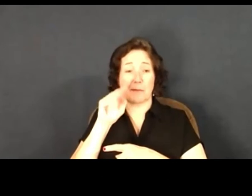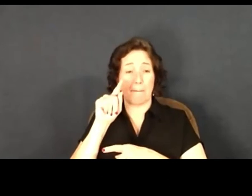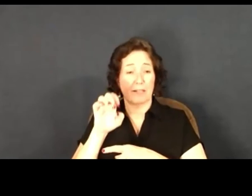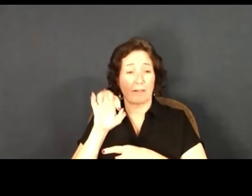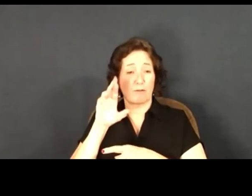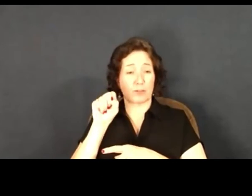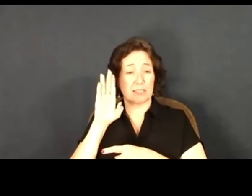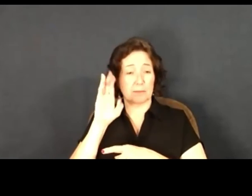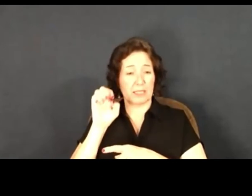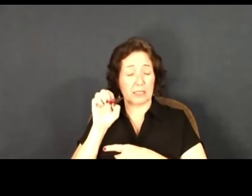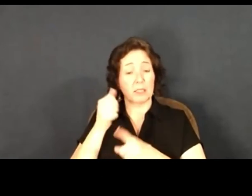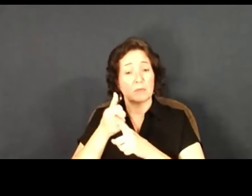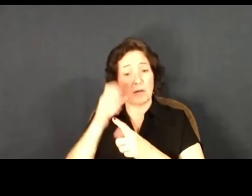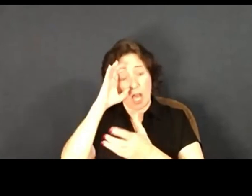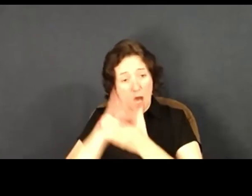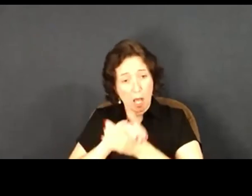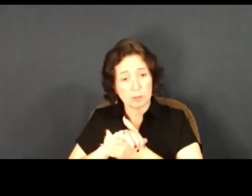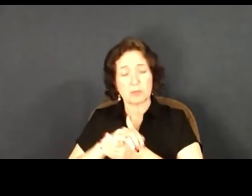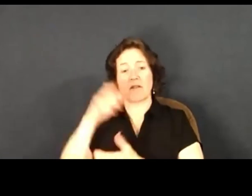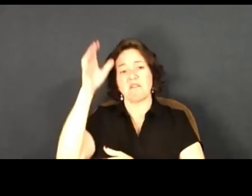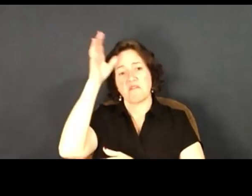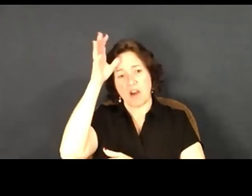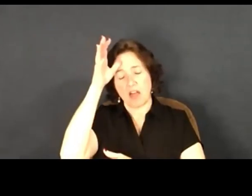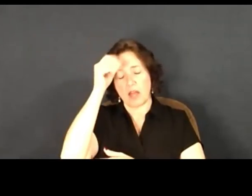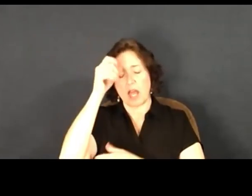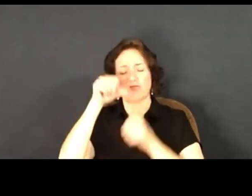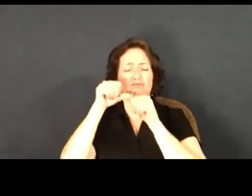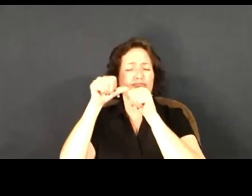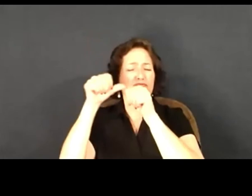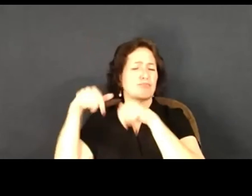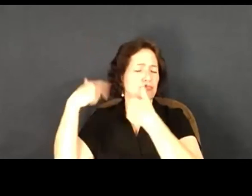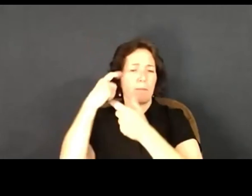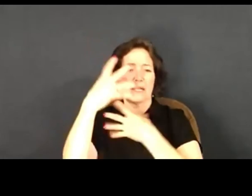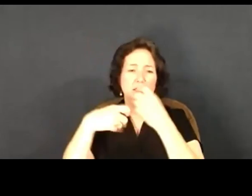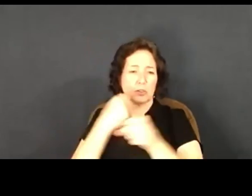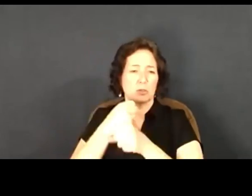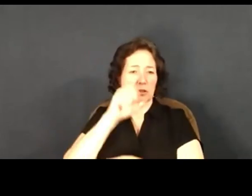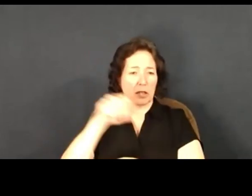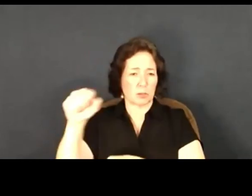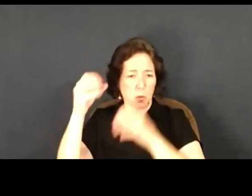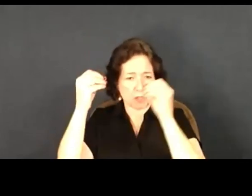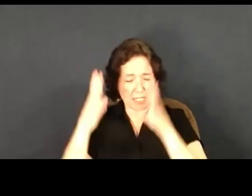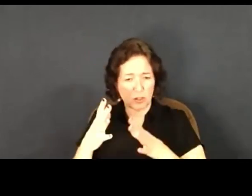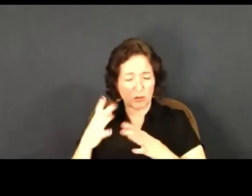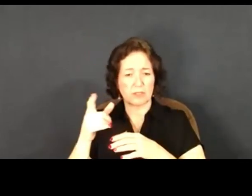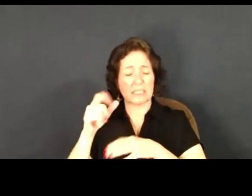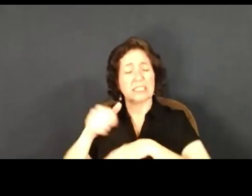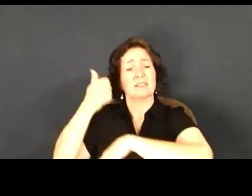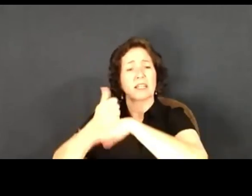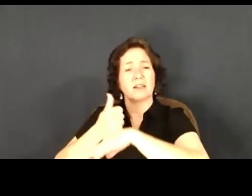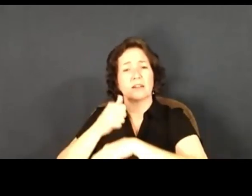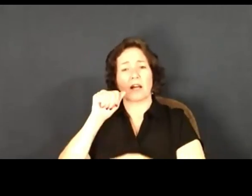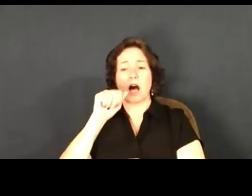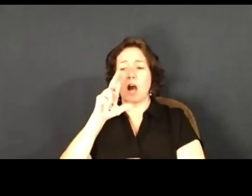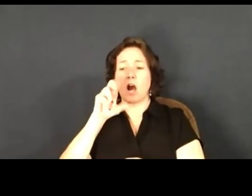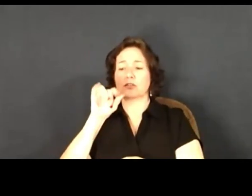husband, a father, and a longtime Sunday school teacher. He's the founder of Austin's Free Hug